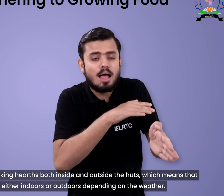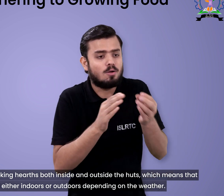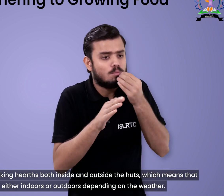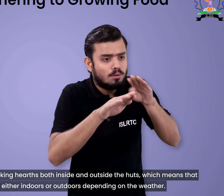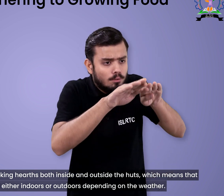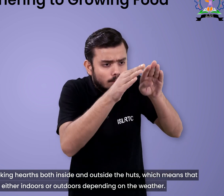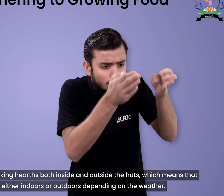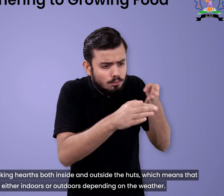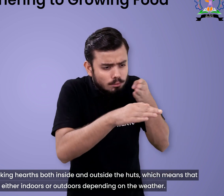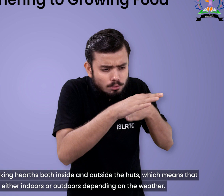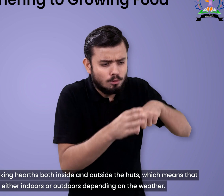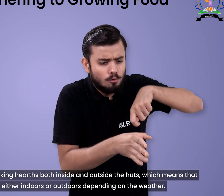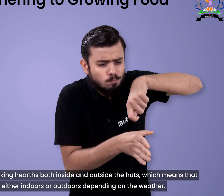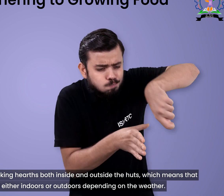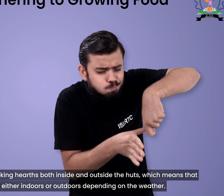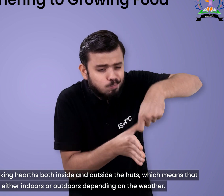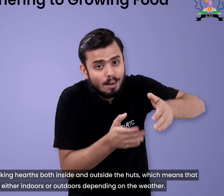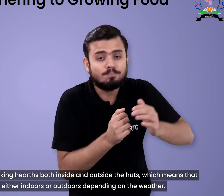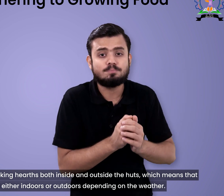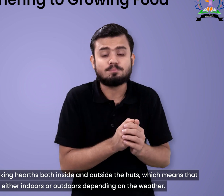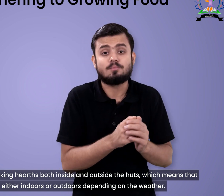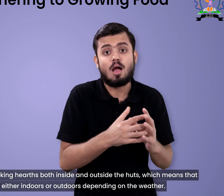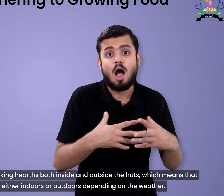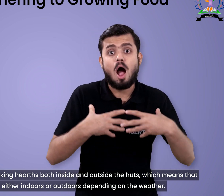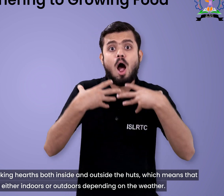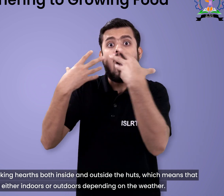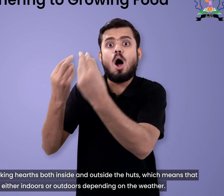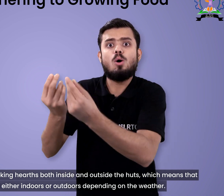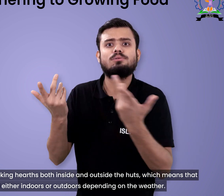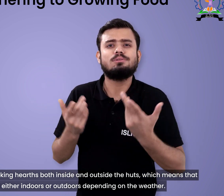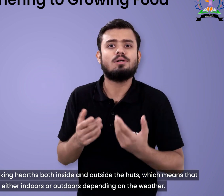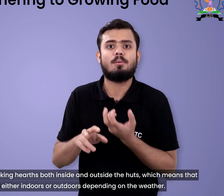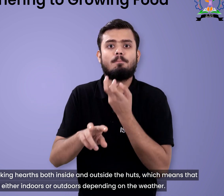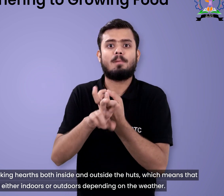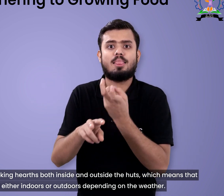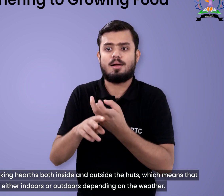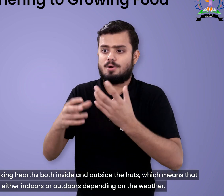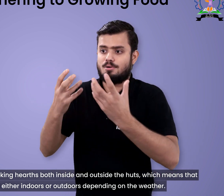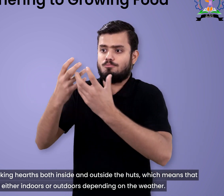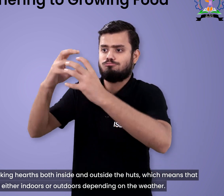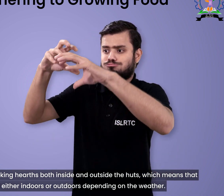that people used to cook food either indoors or outdoors depending on the weather.